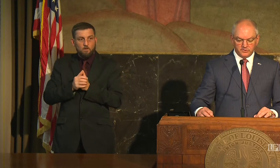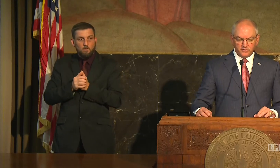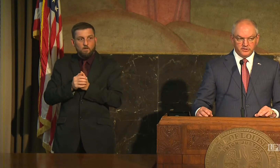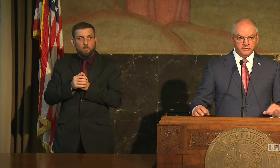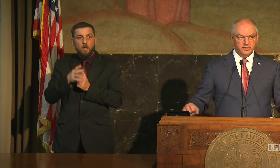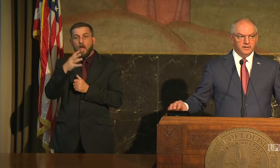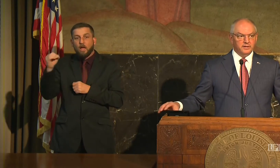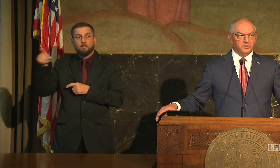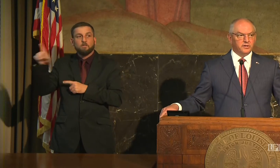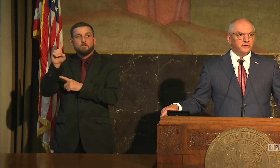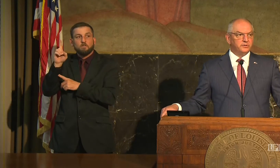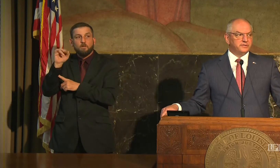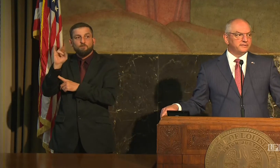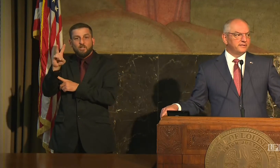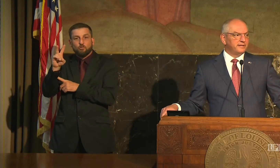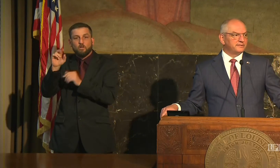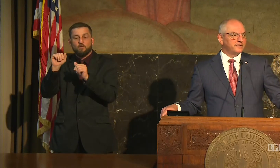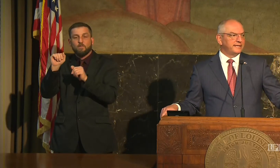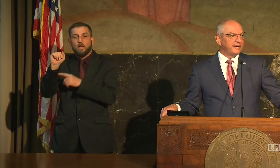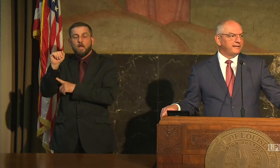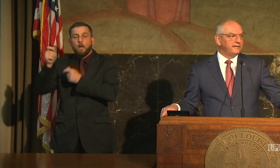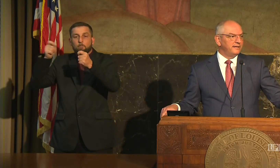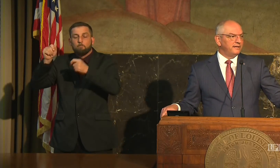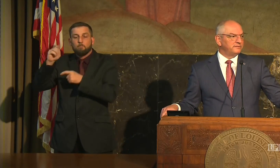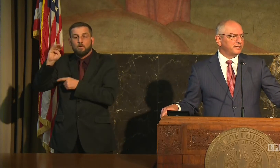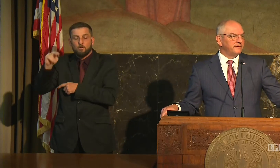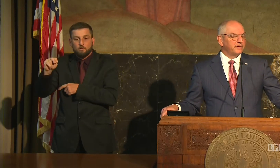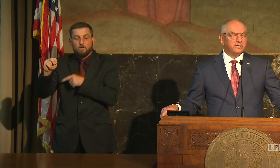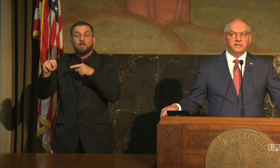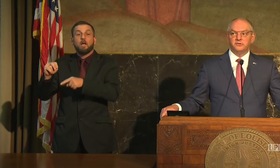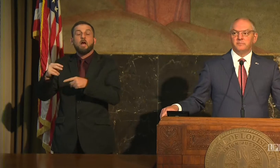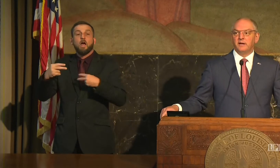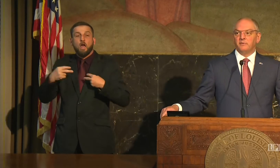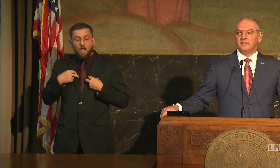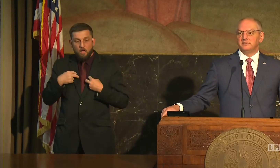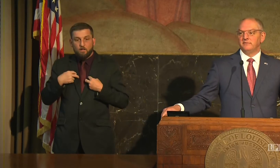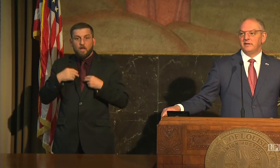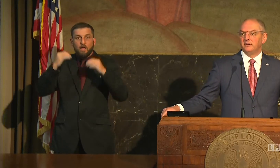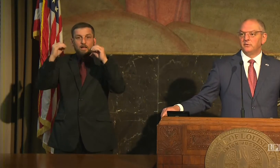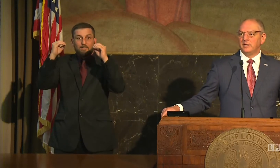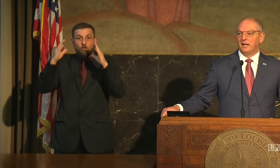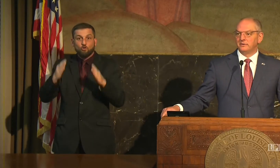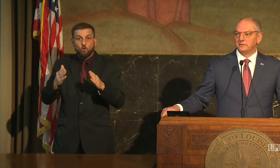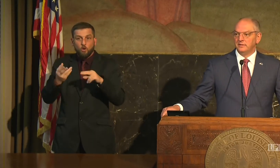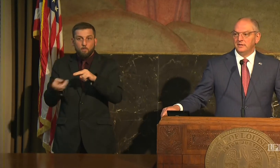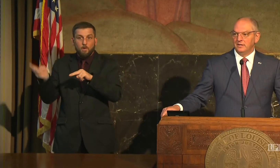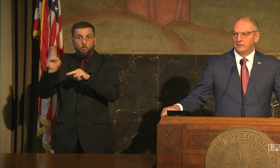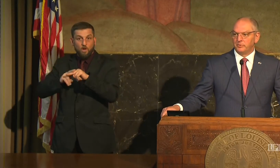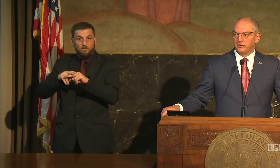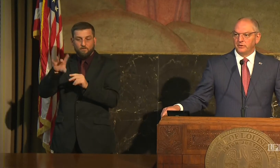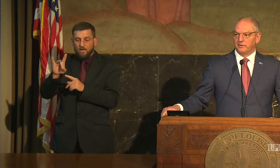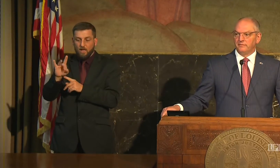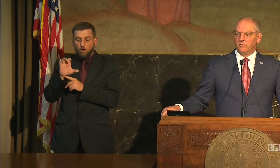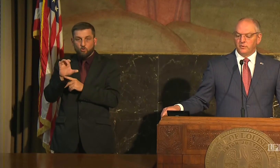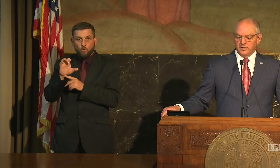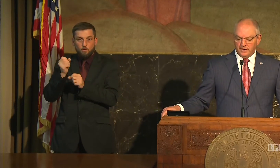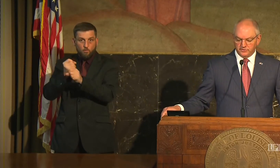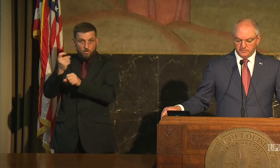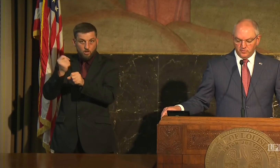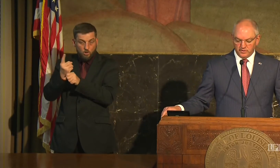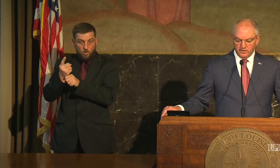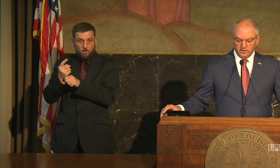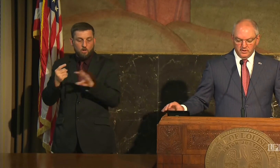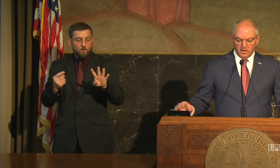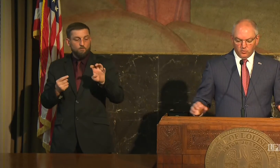of Administration. The good news is it does contain a significant teacher pay raise of $800 per year and a